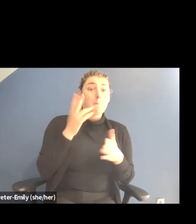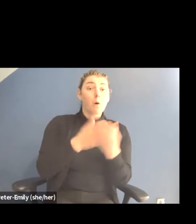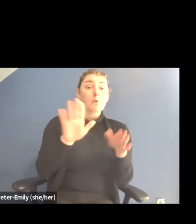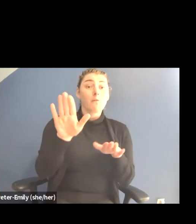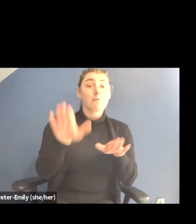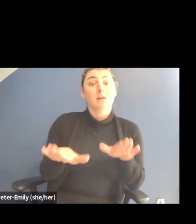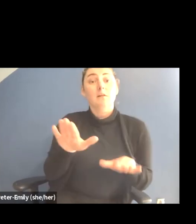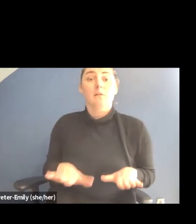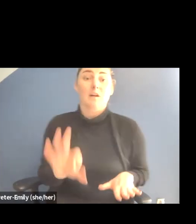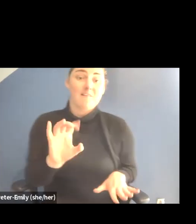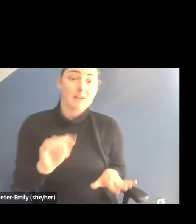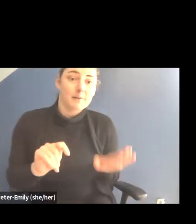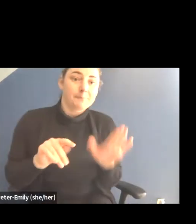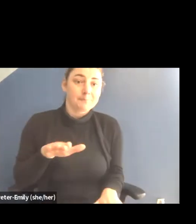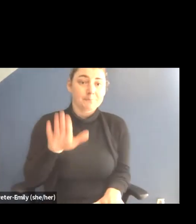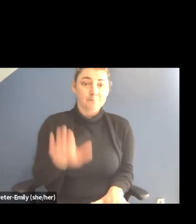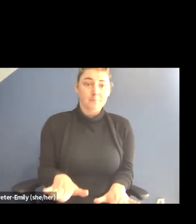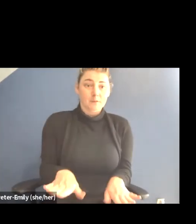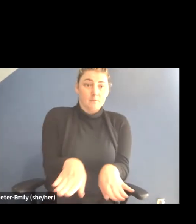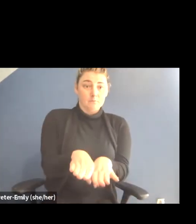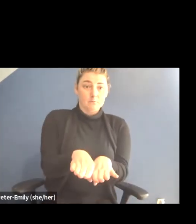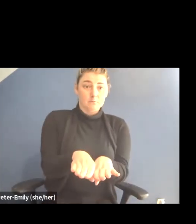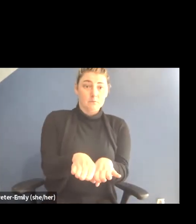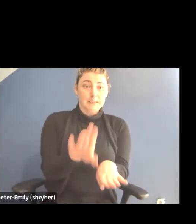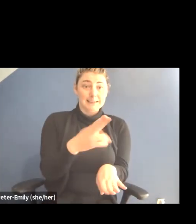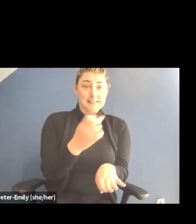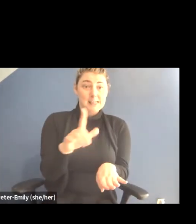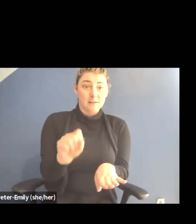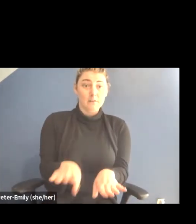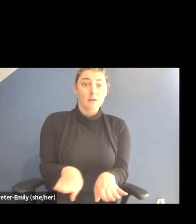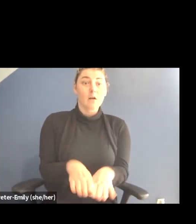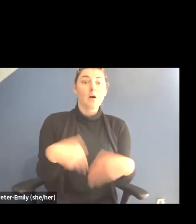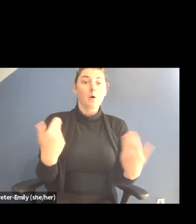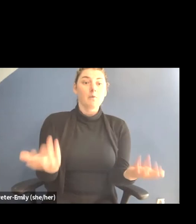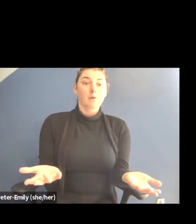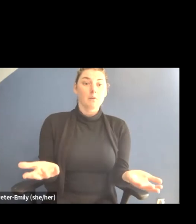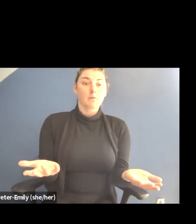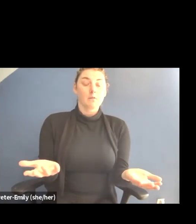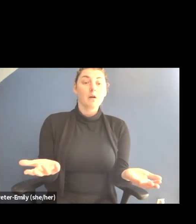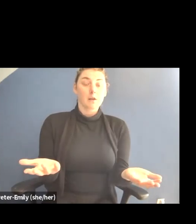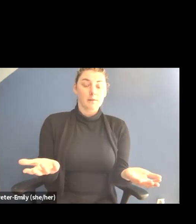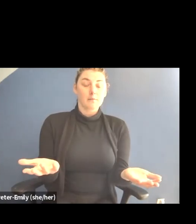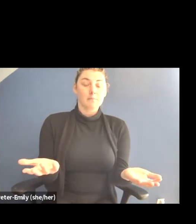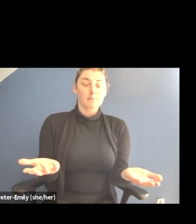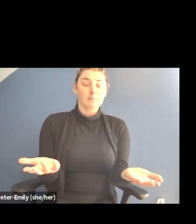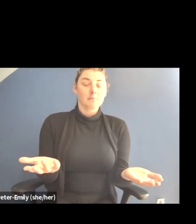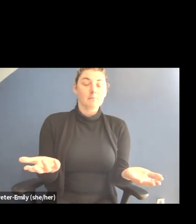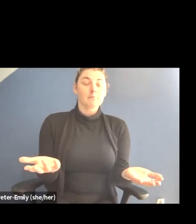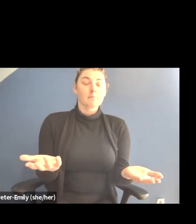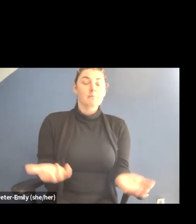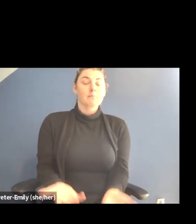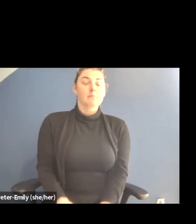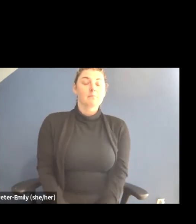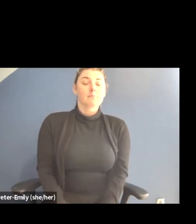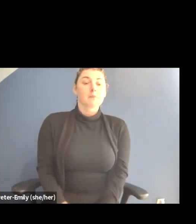the ground, heels touching, open your hands, palm side up, lay them on your